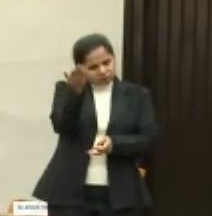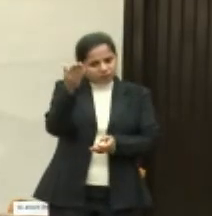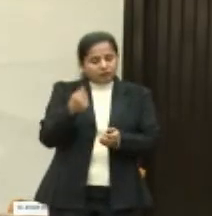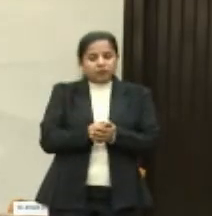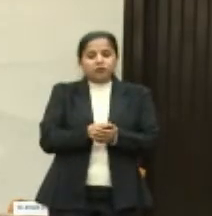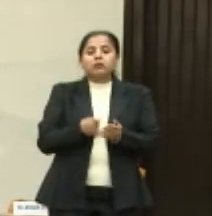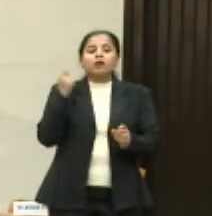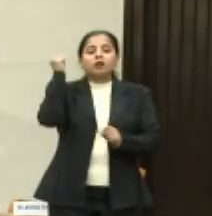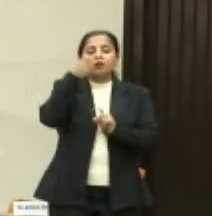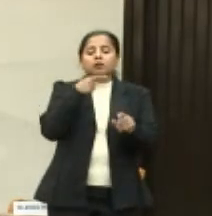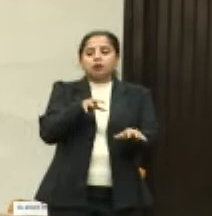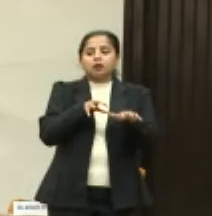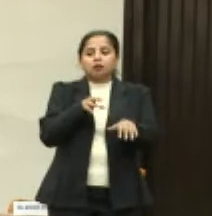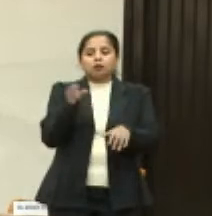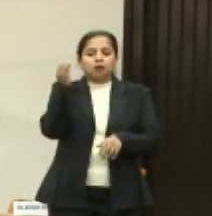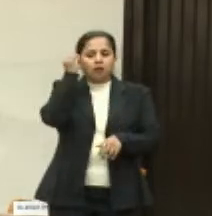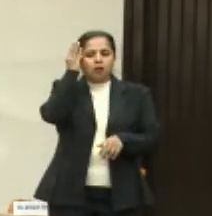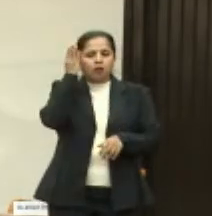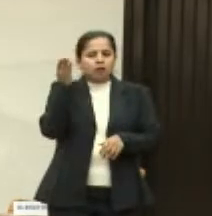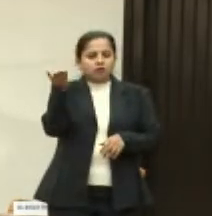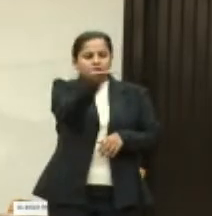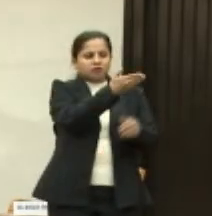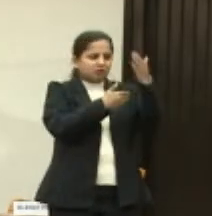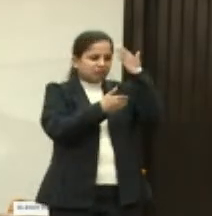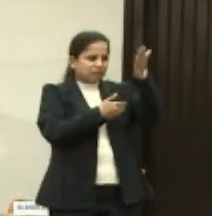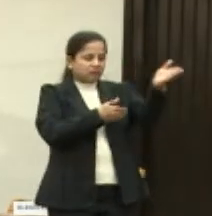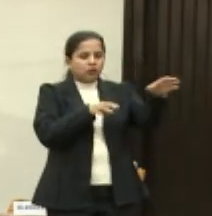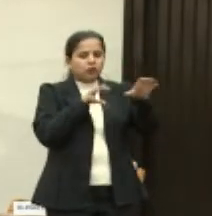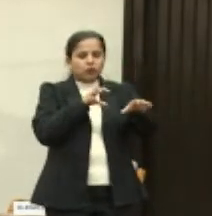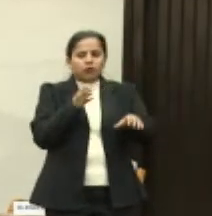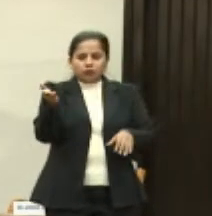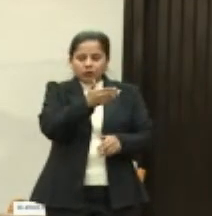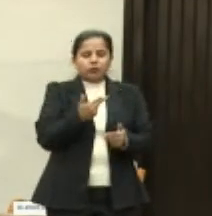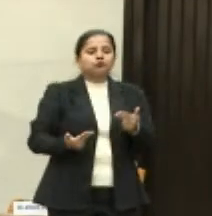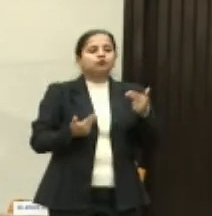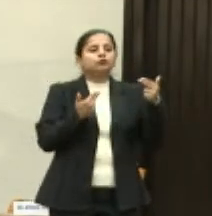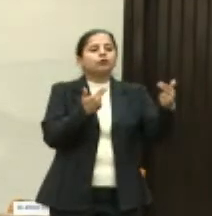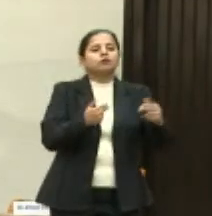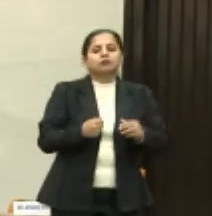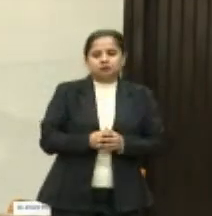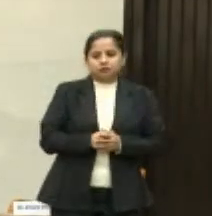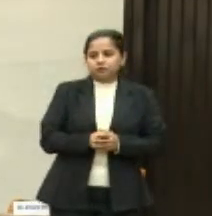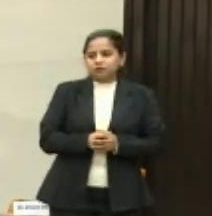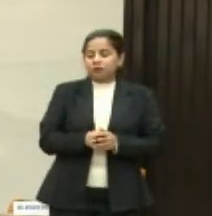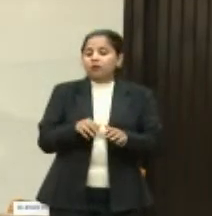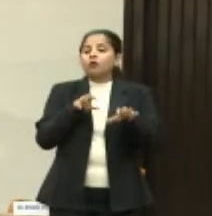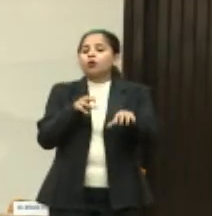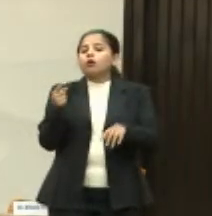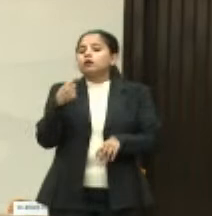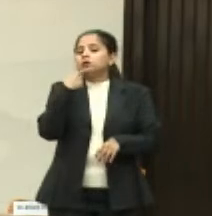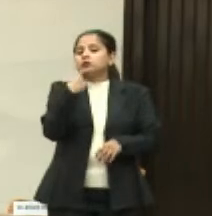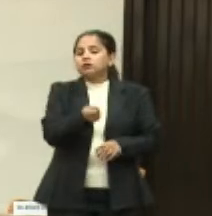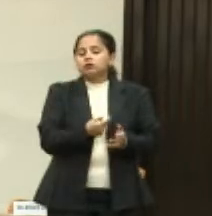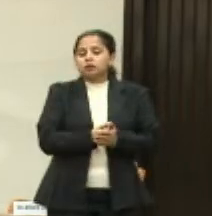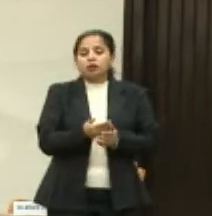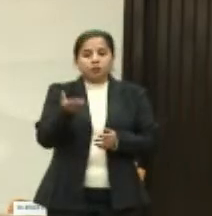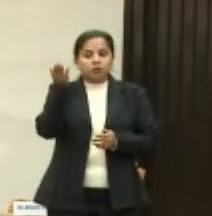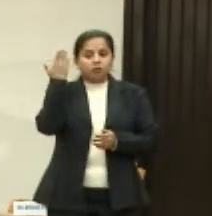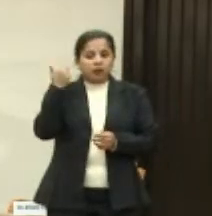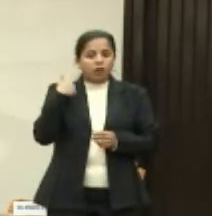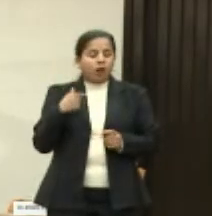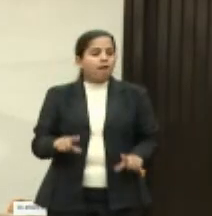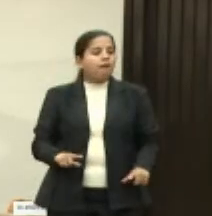King Rama says, the dog is wiser than the lot of you. Dog, tell them the story. The dog said, in my last